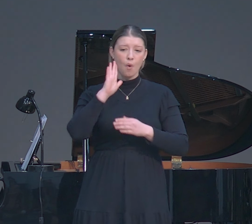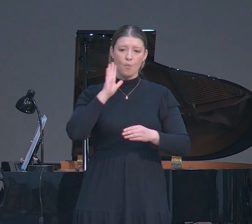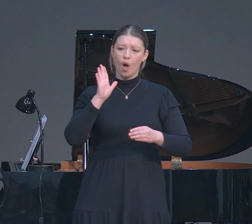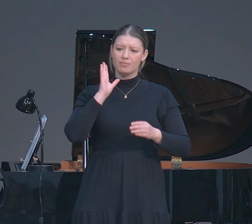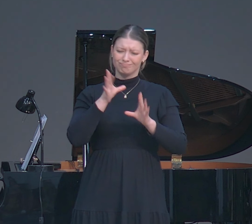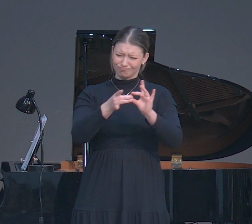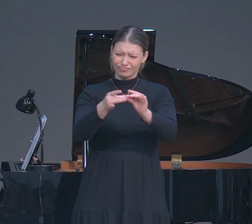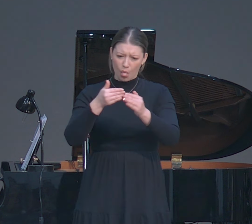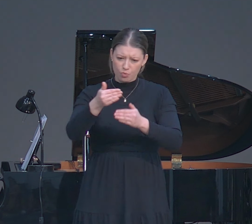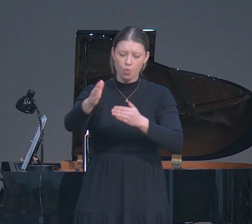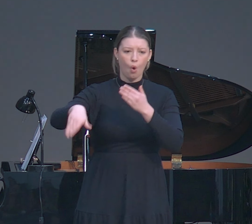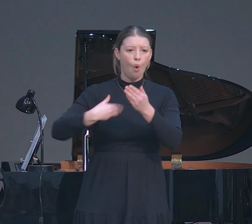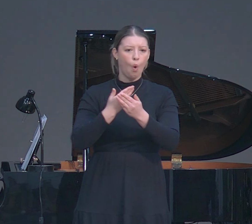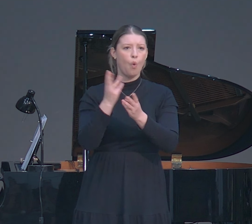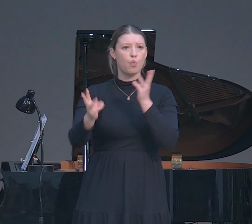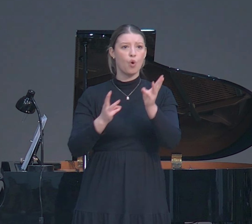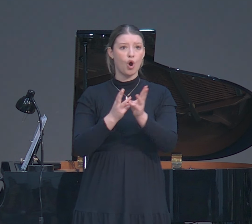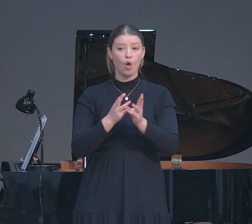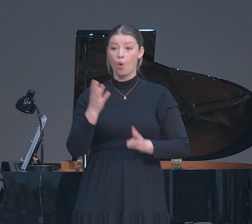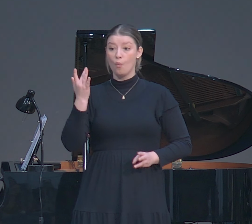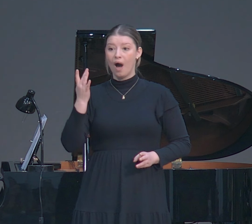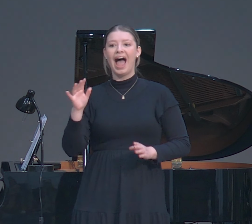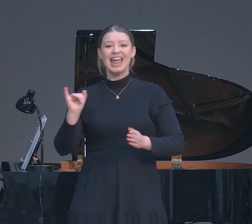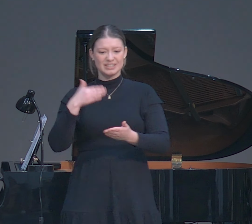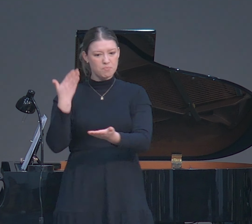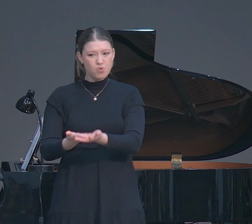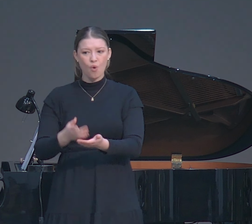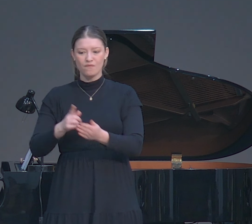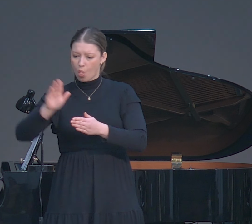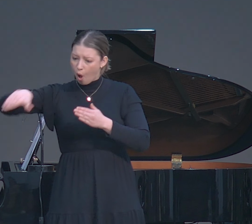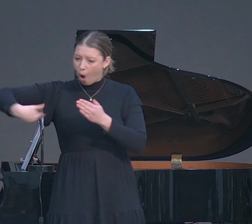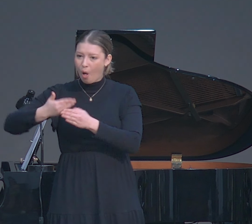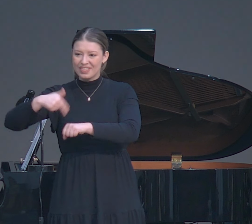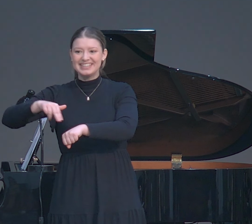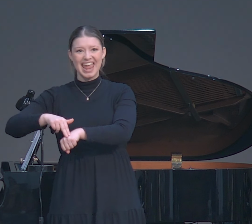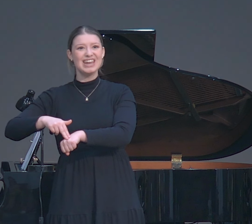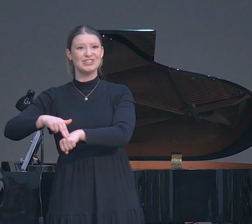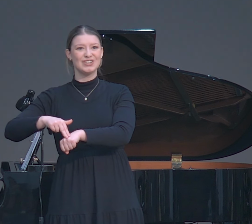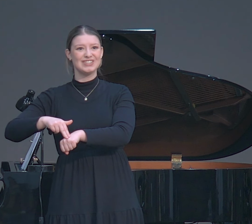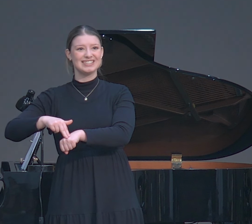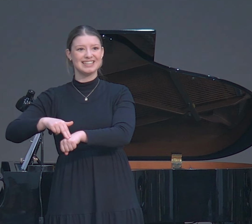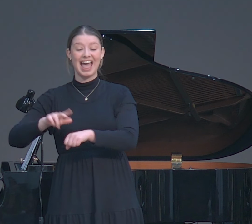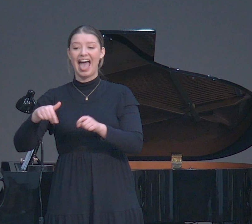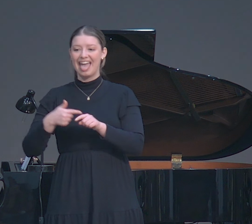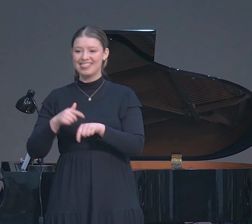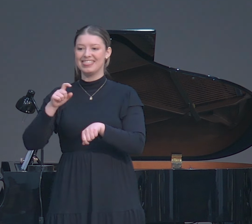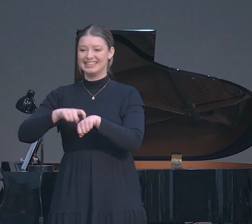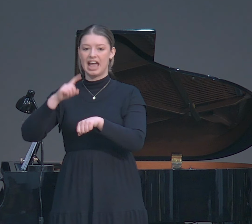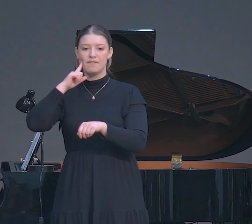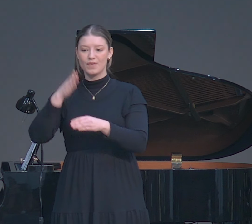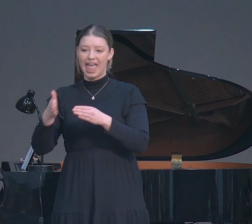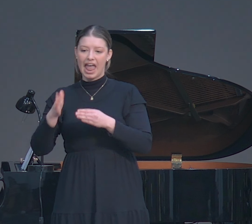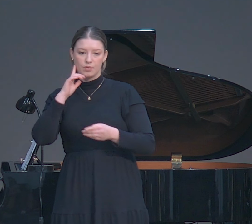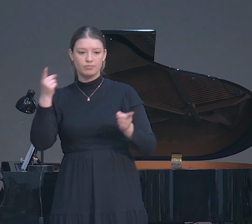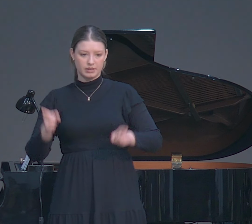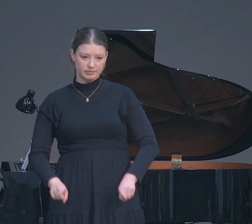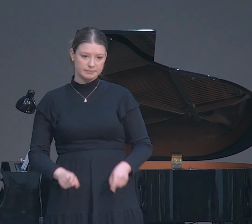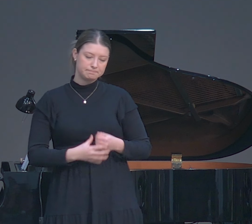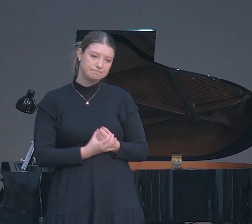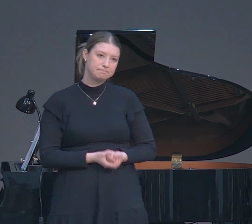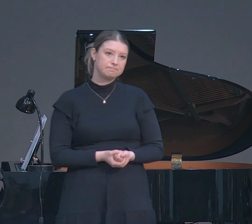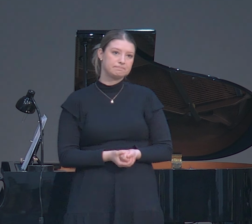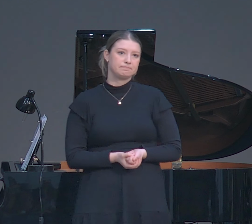whole world as a testimony to all nations. And then the end will come. And